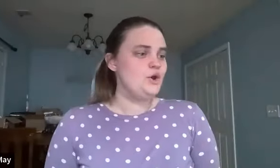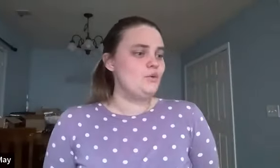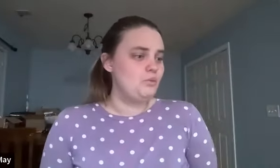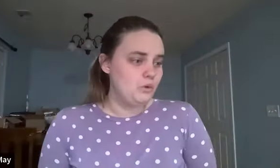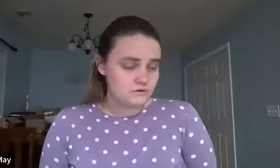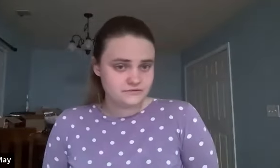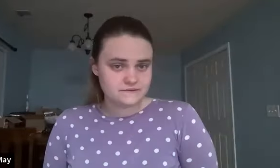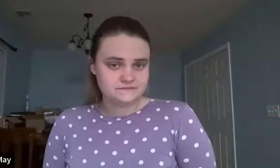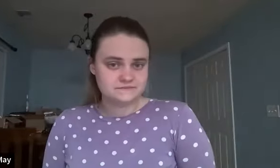Wolf.